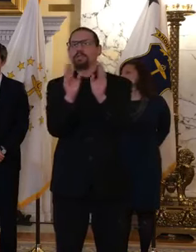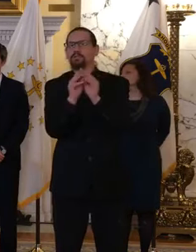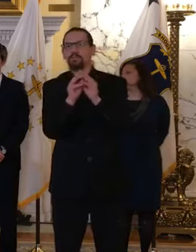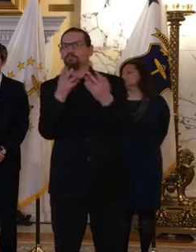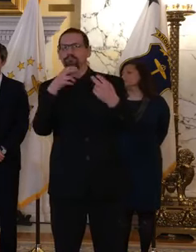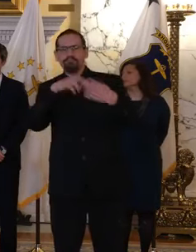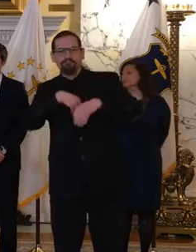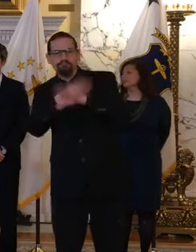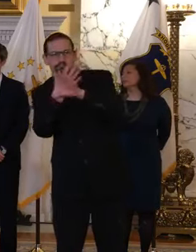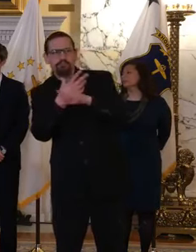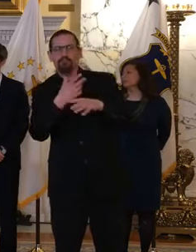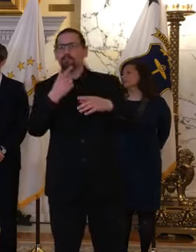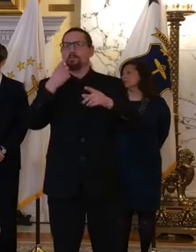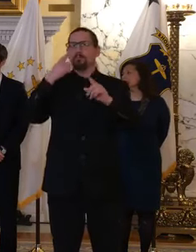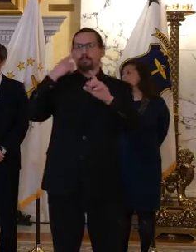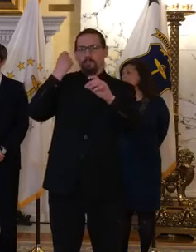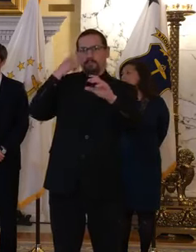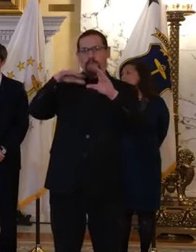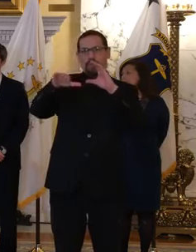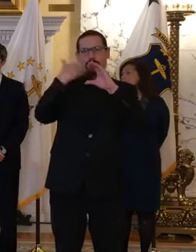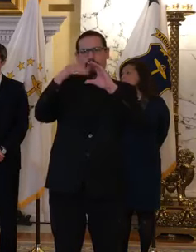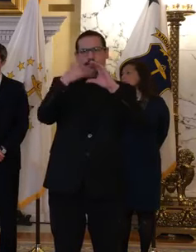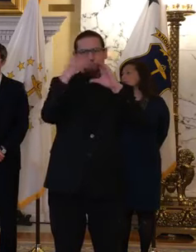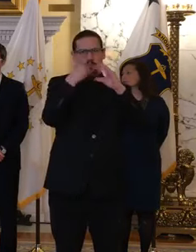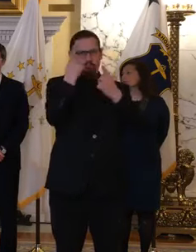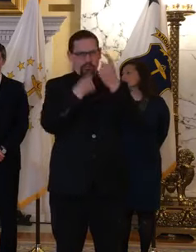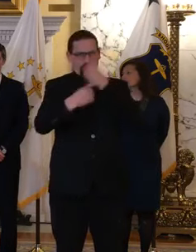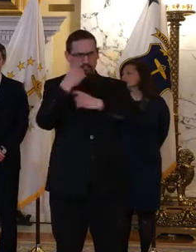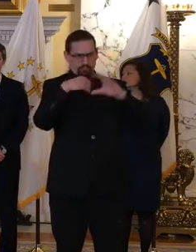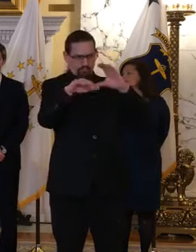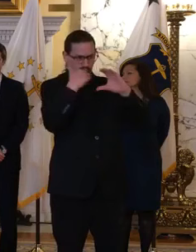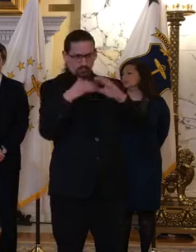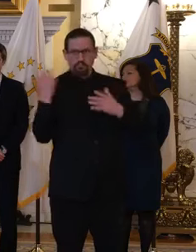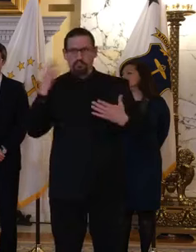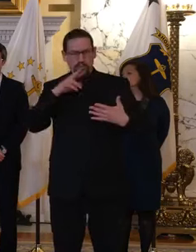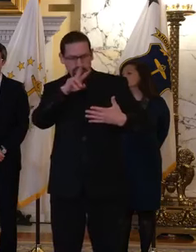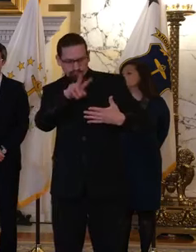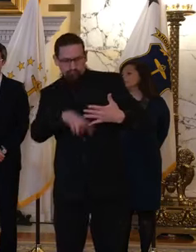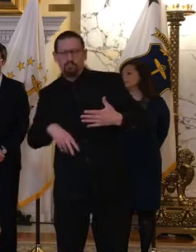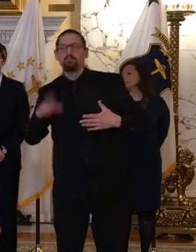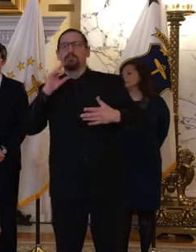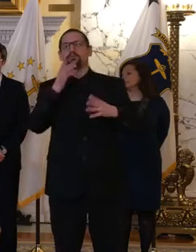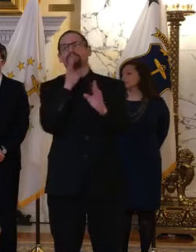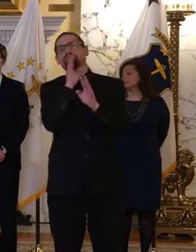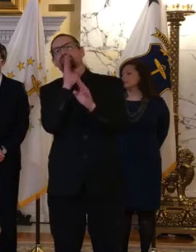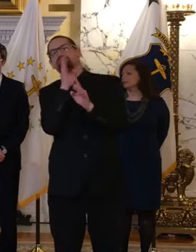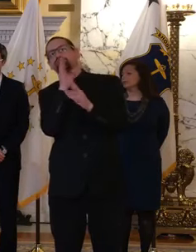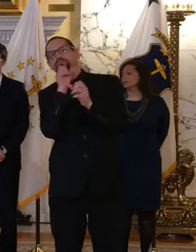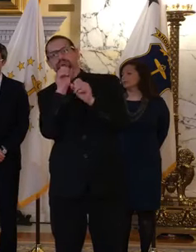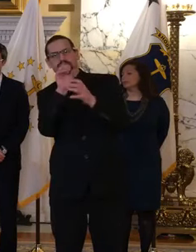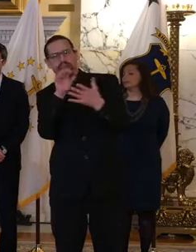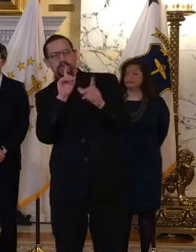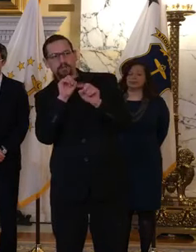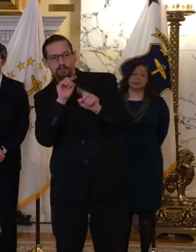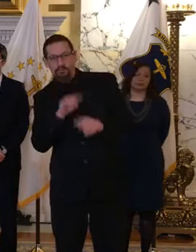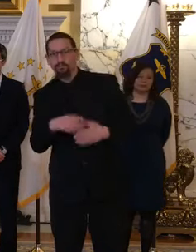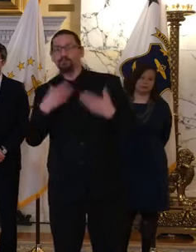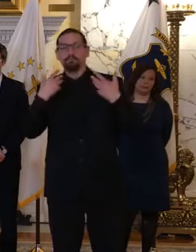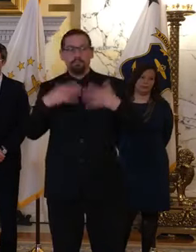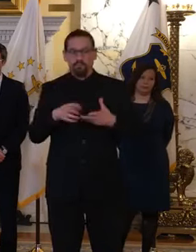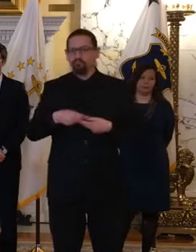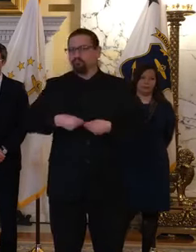information to teachers, so your teachers will be telling you this week how you can participate in the press conference.